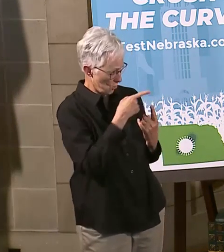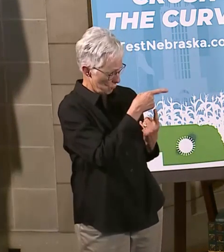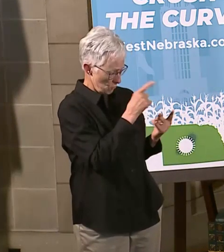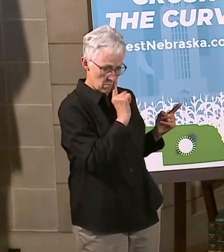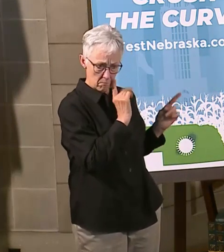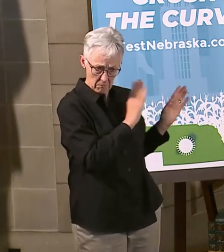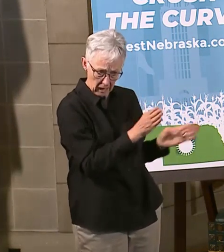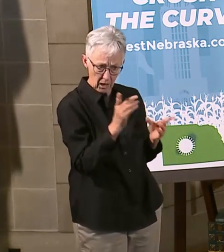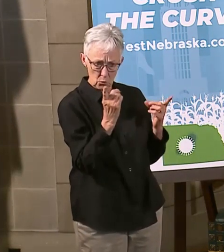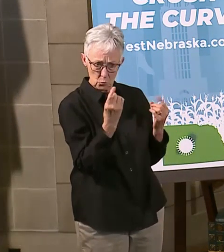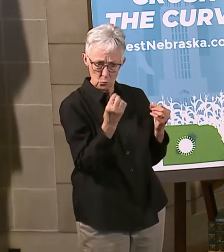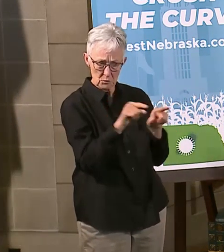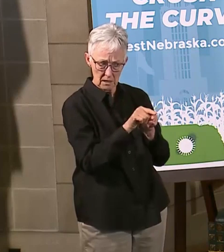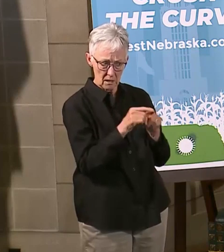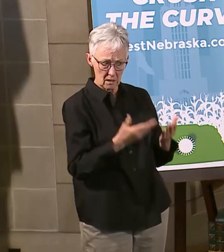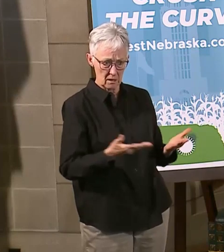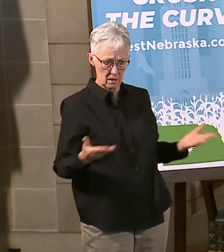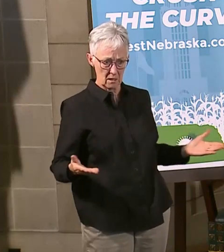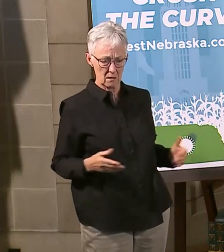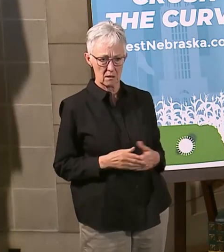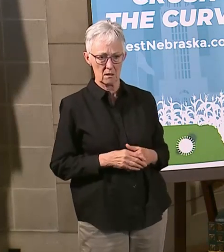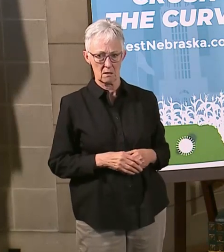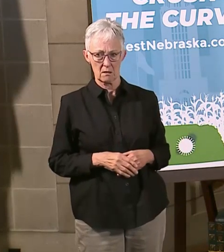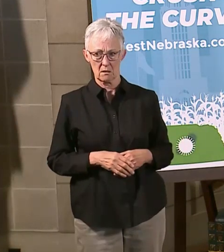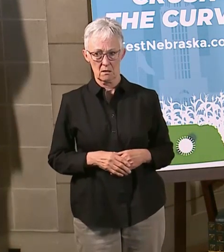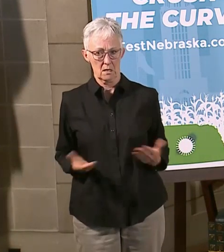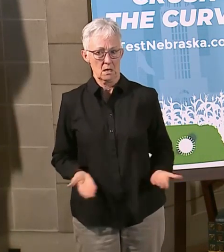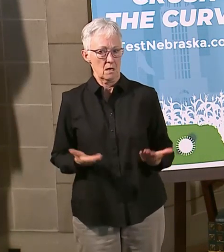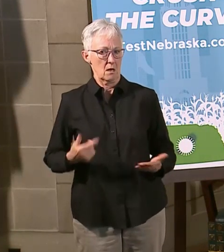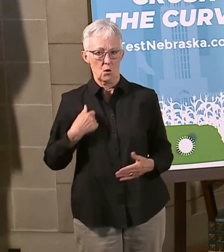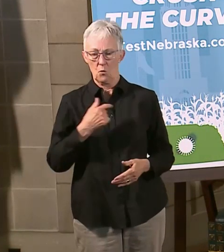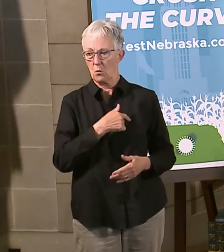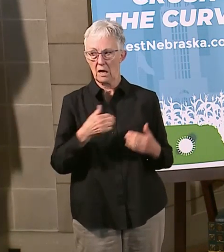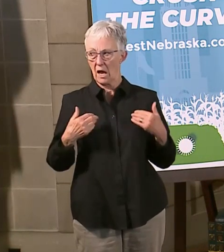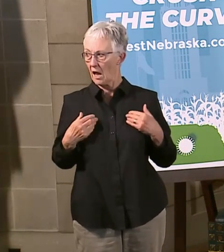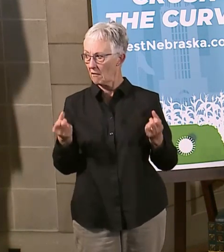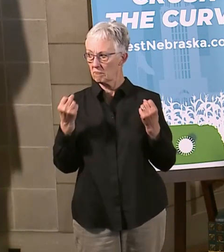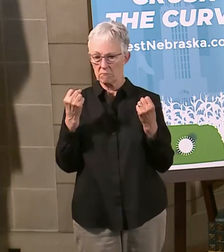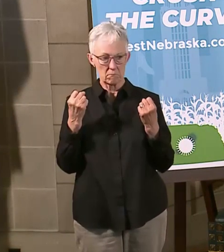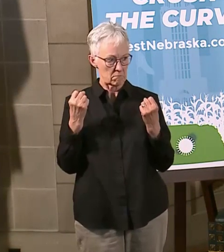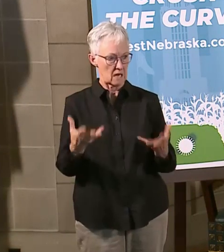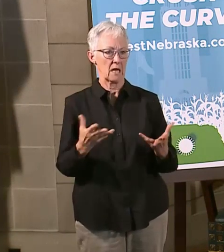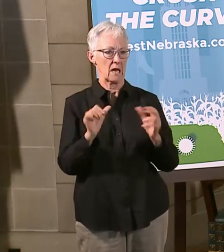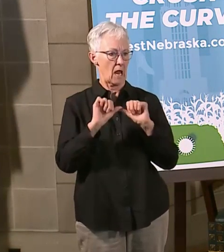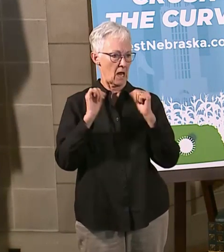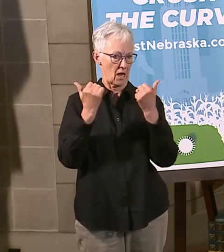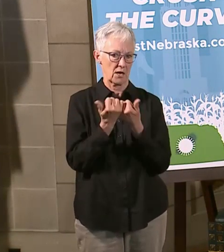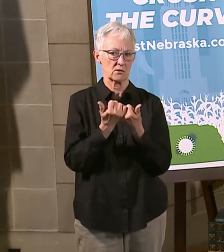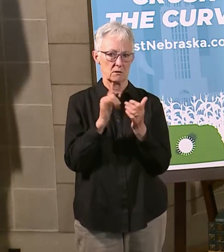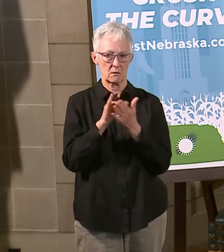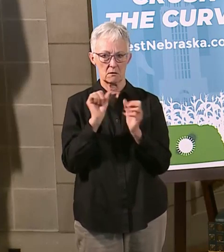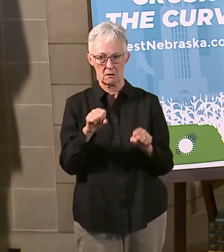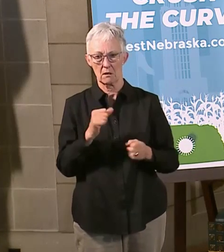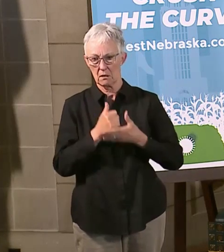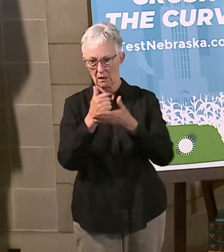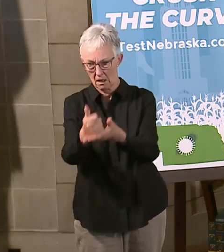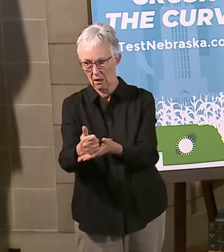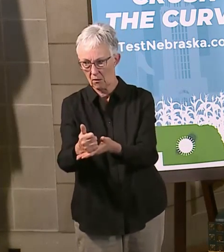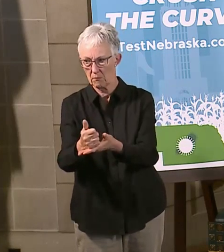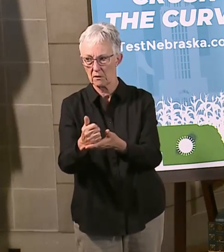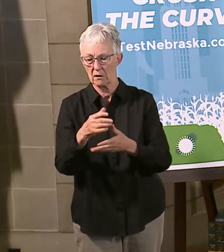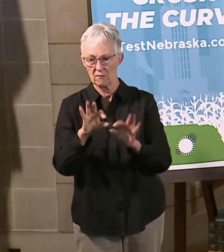have community collaboratives who can help families who are in need of assistance, and so I'd certainly refer those families to that. And the First Lady does